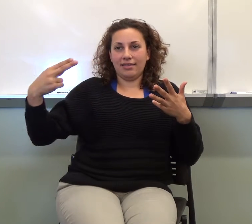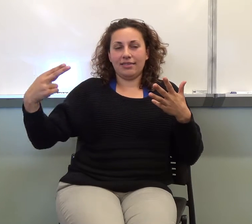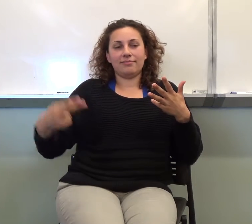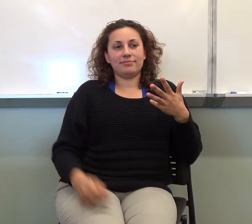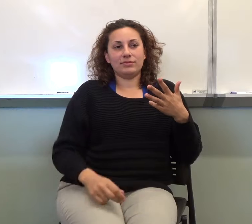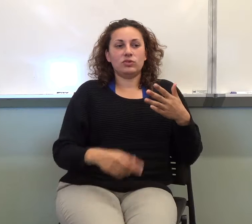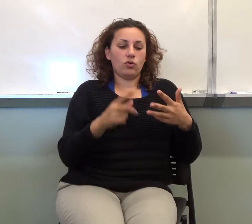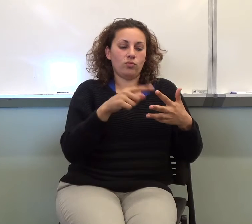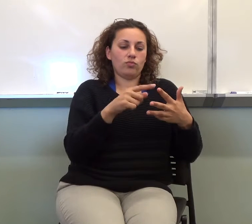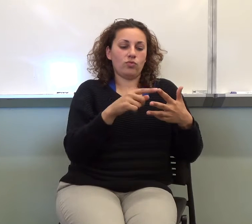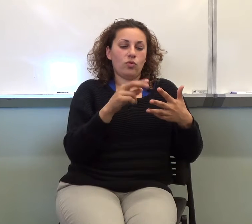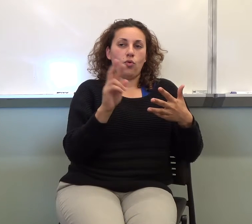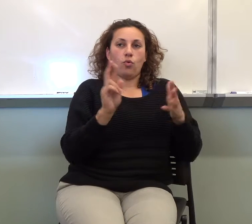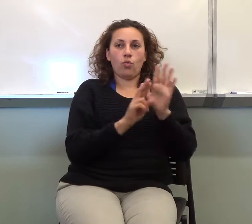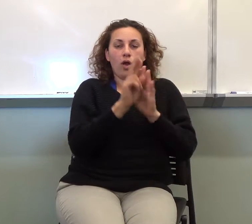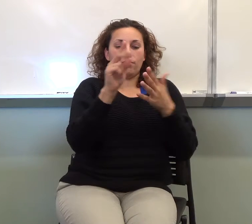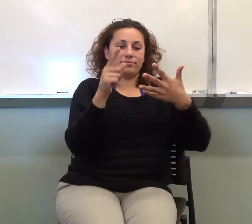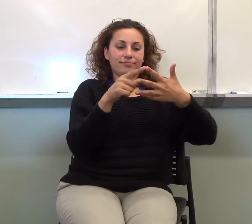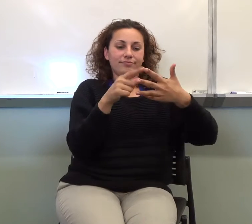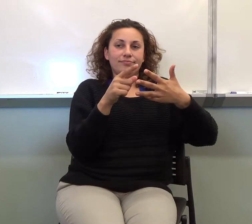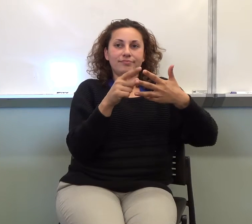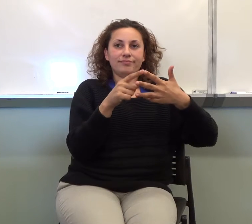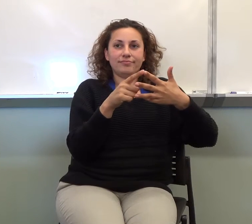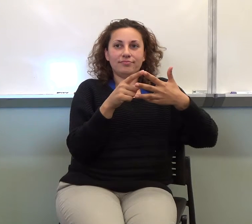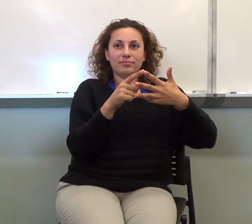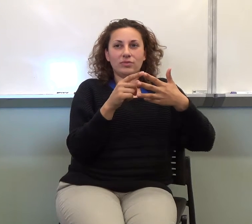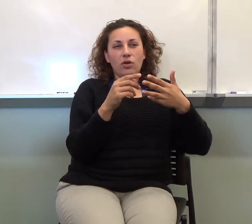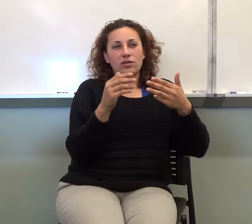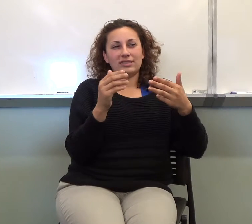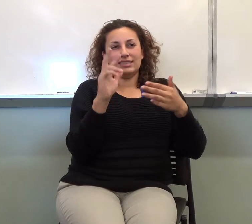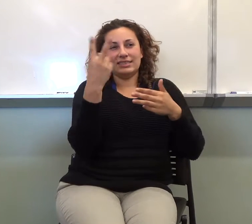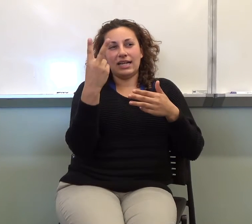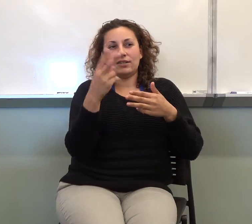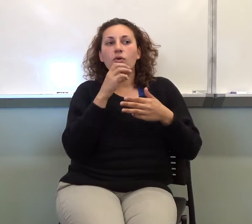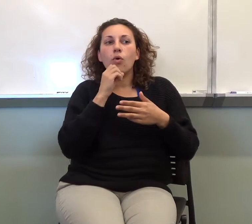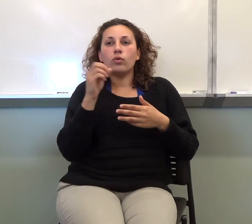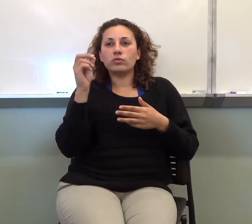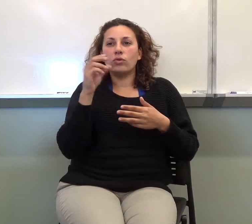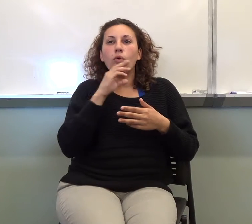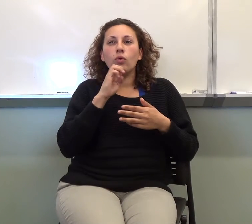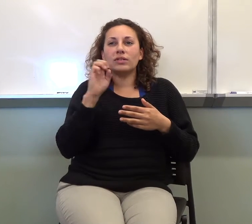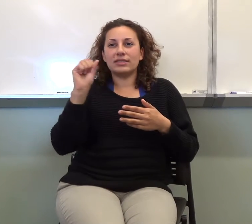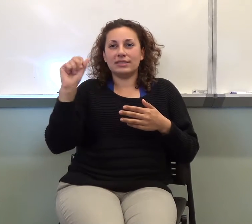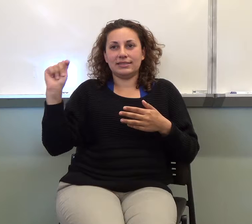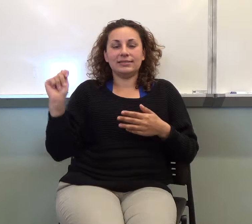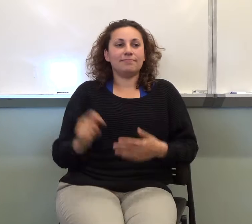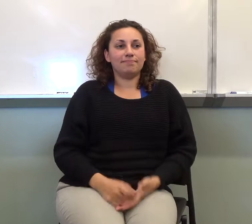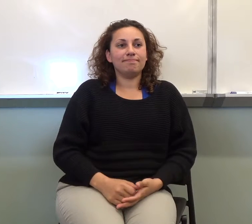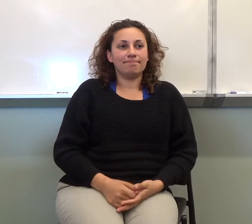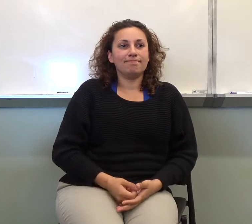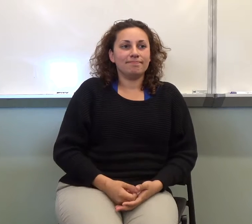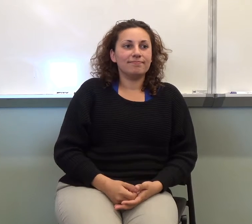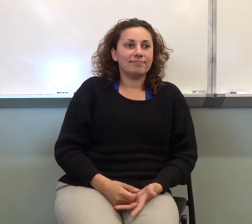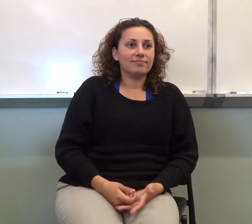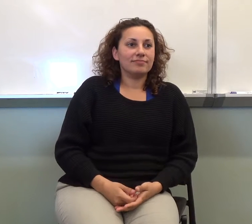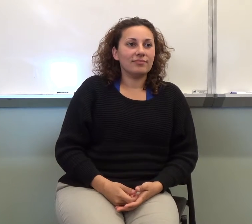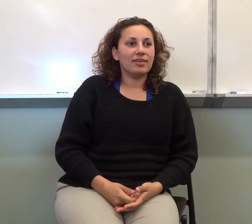you know, the machinery that they use to measure the probability of rain puts in data from tens